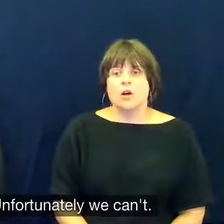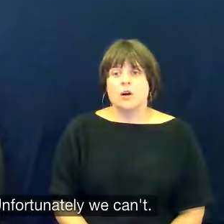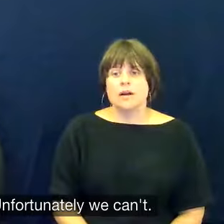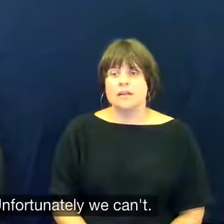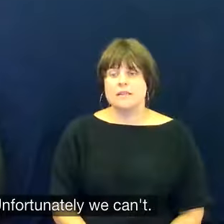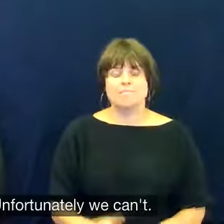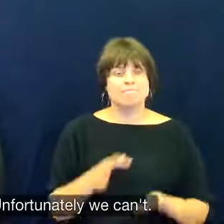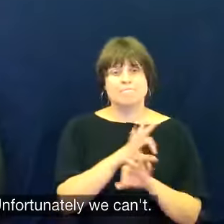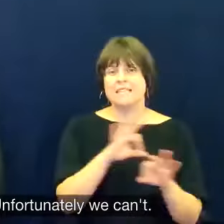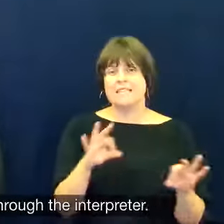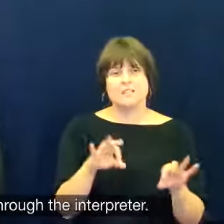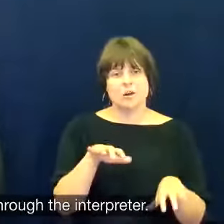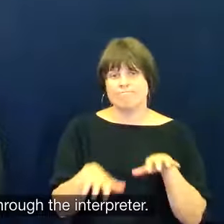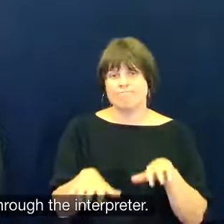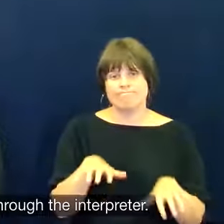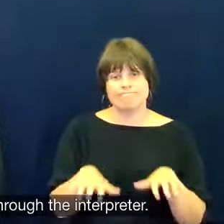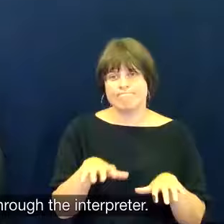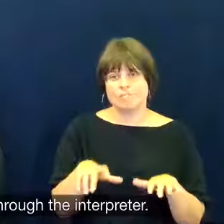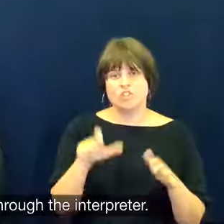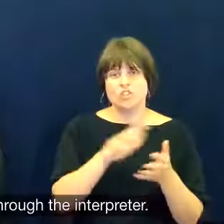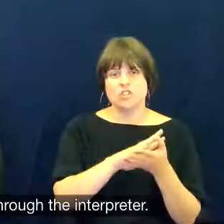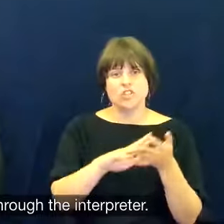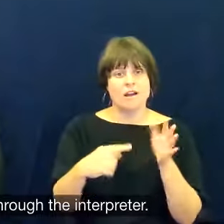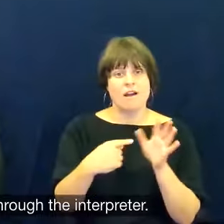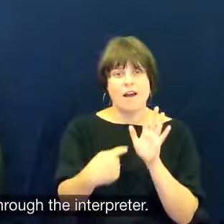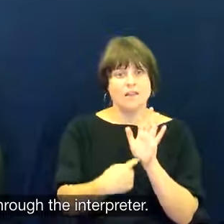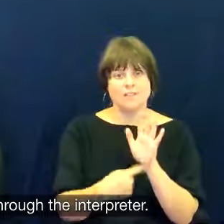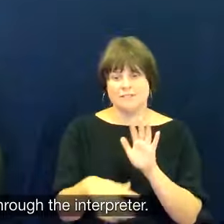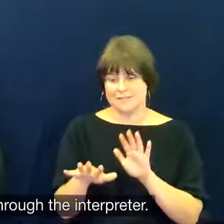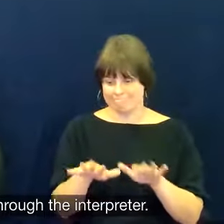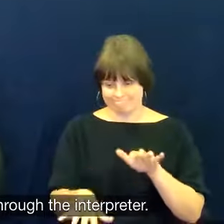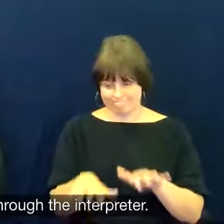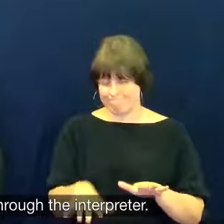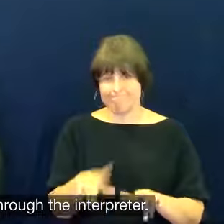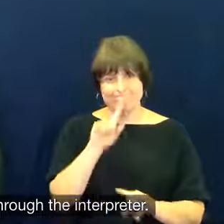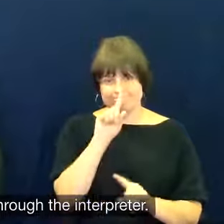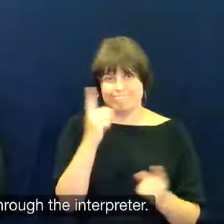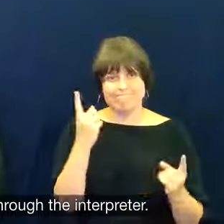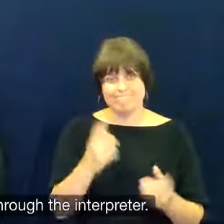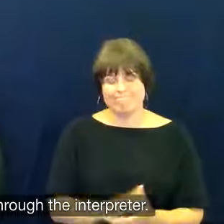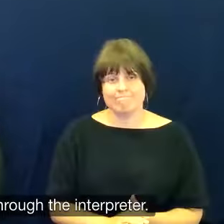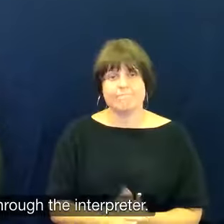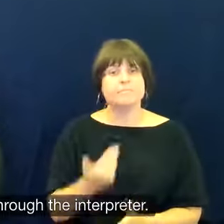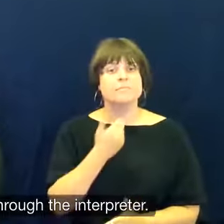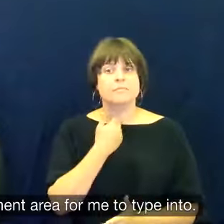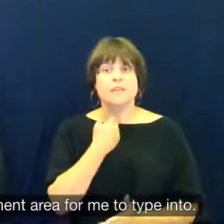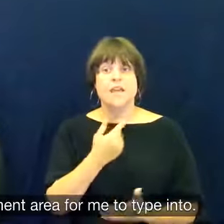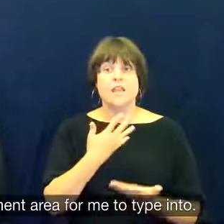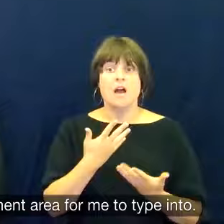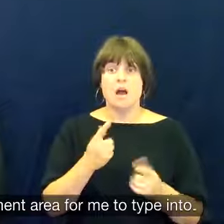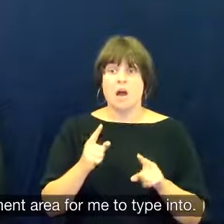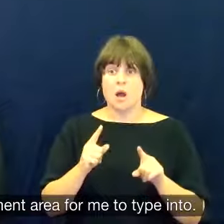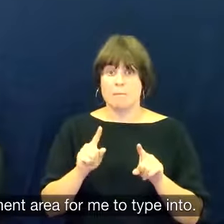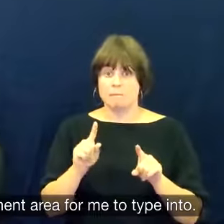a- no comment area for me to type into what the Okay. Lawson's interpreter is saying. So I'll explain to the interpreter.